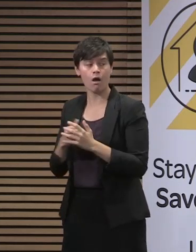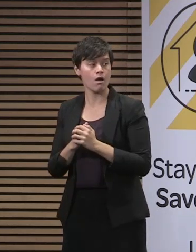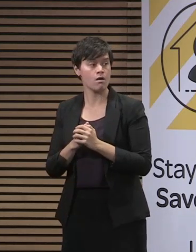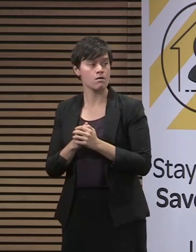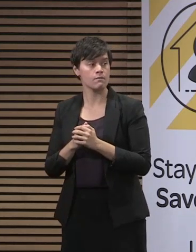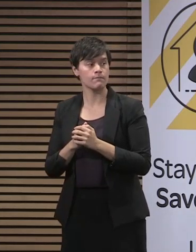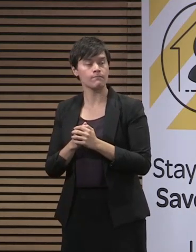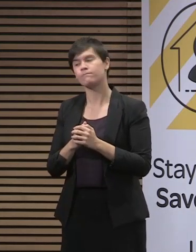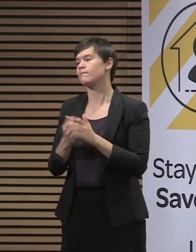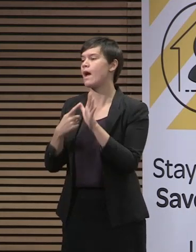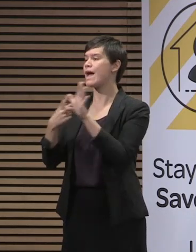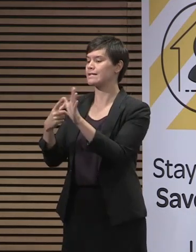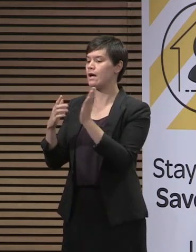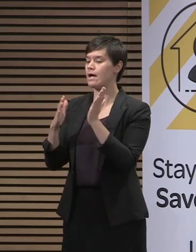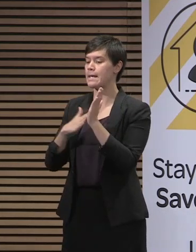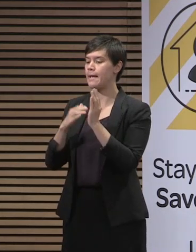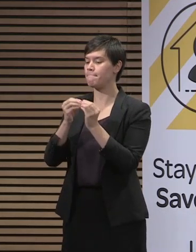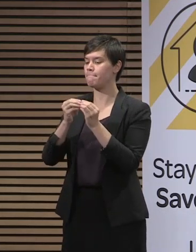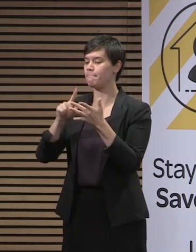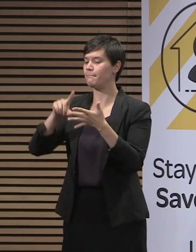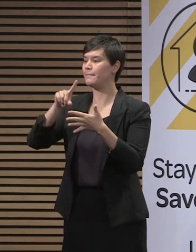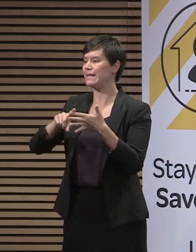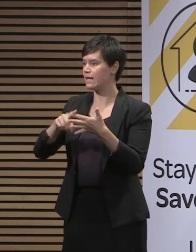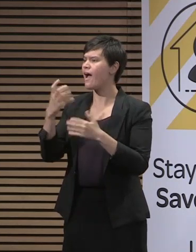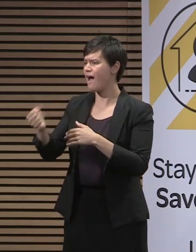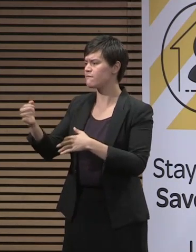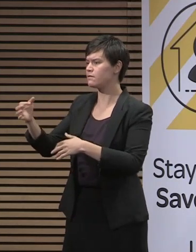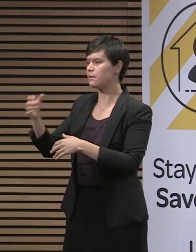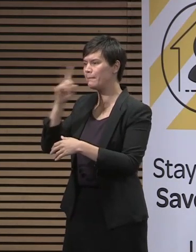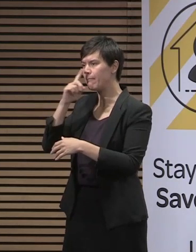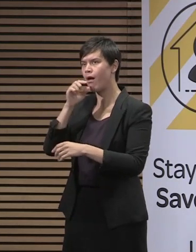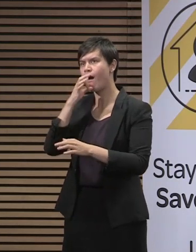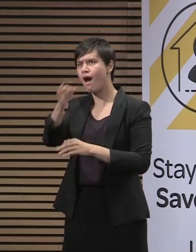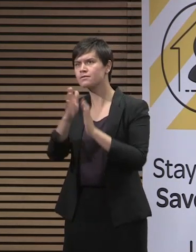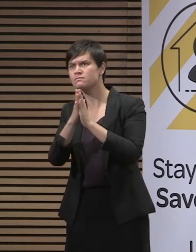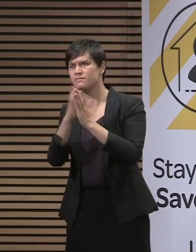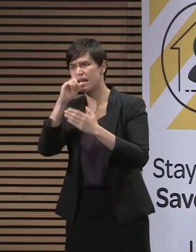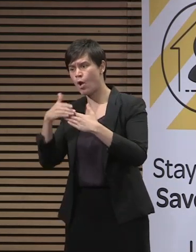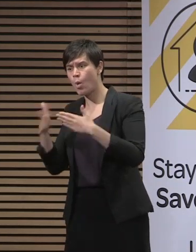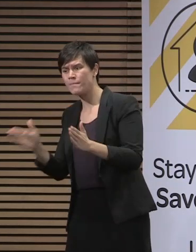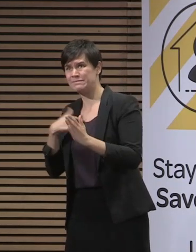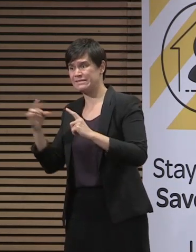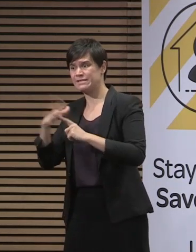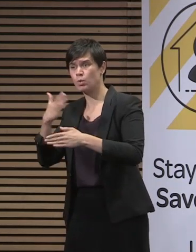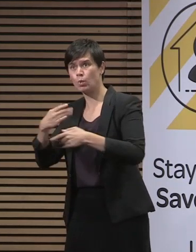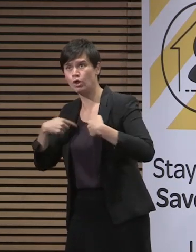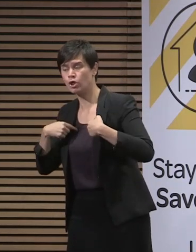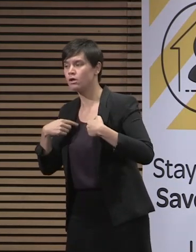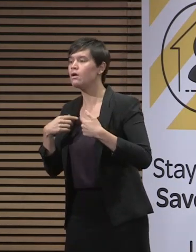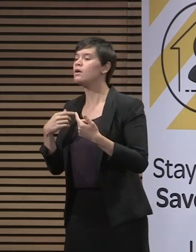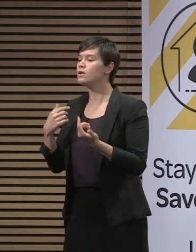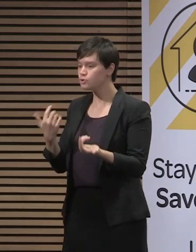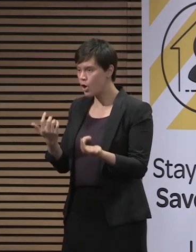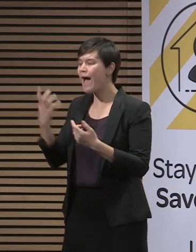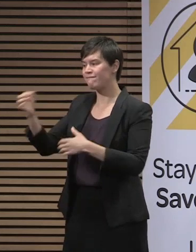Again, MB have been keeping a good eye on the requests that are coming through, particularly for online provision, and I'll check in with them again